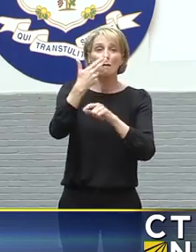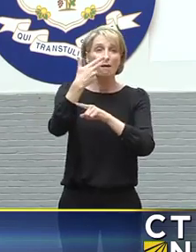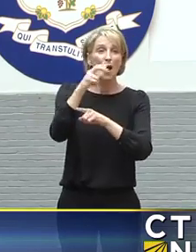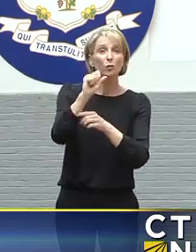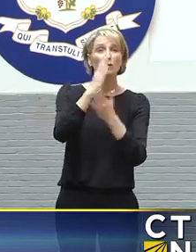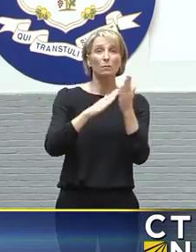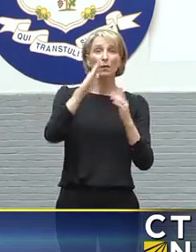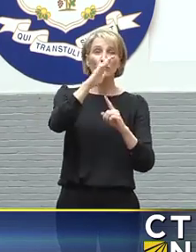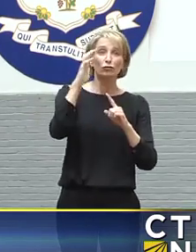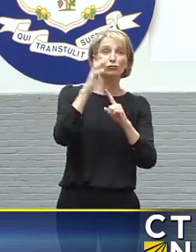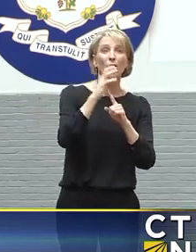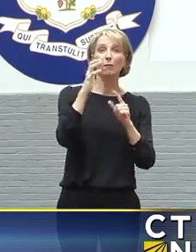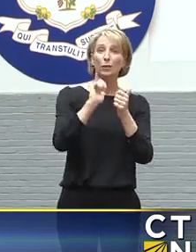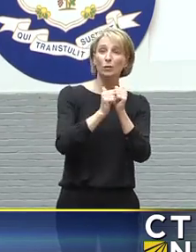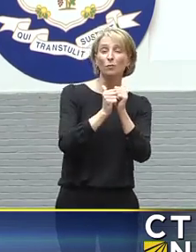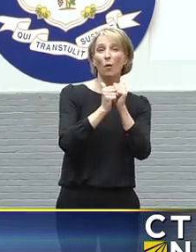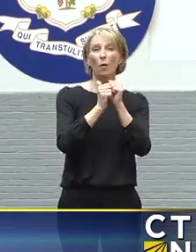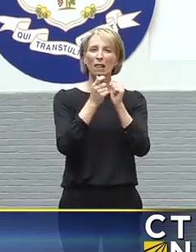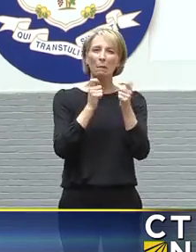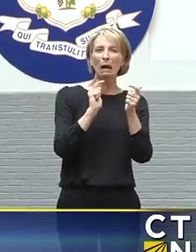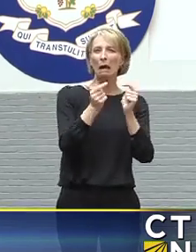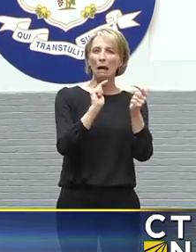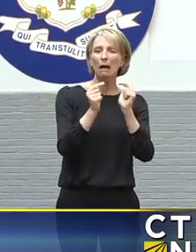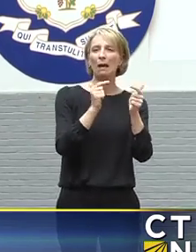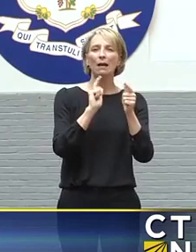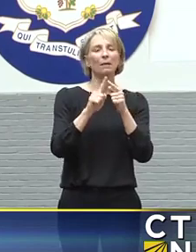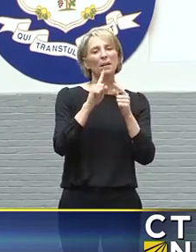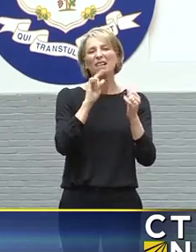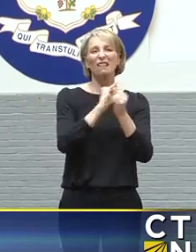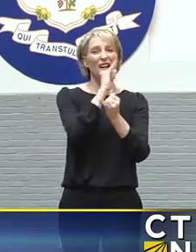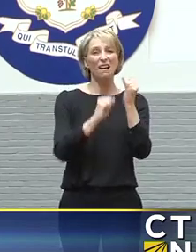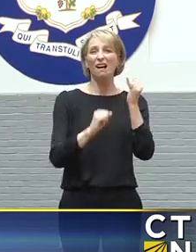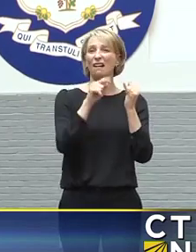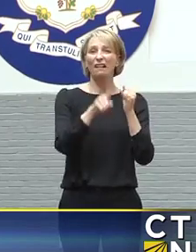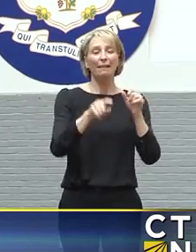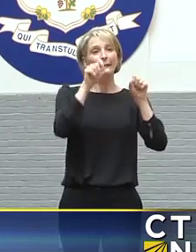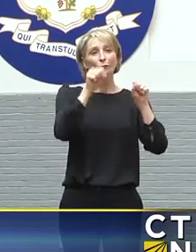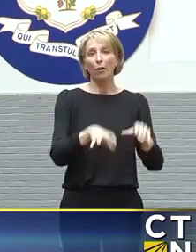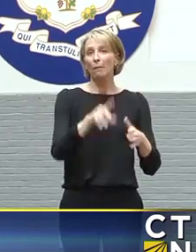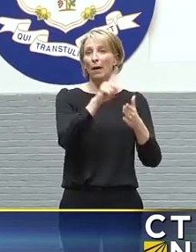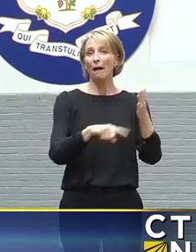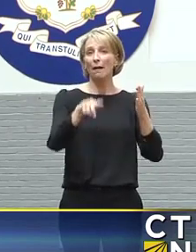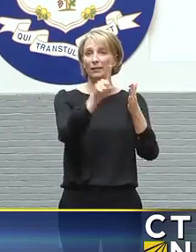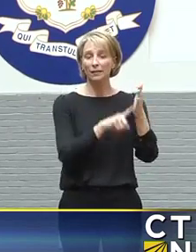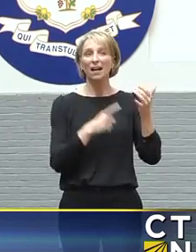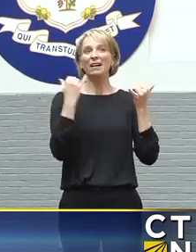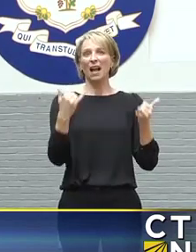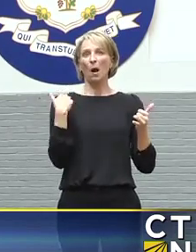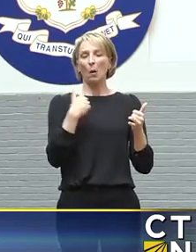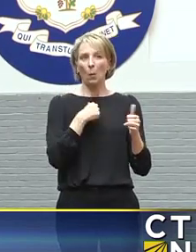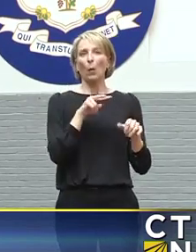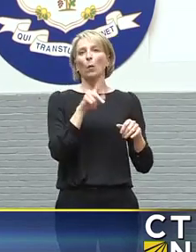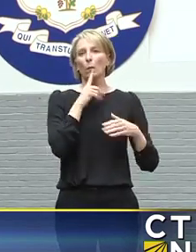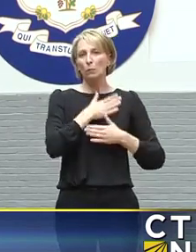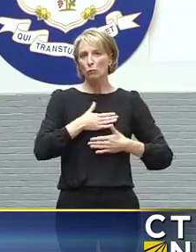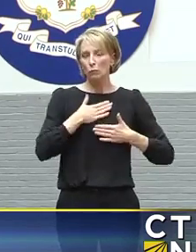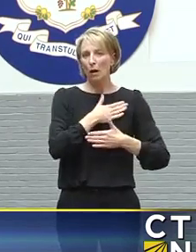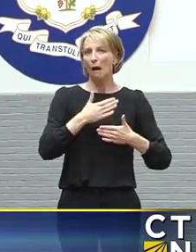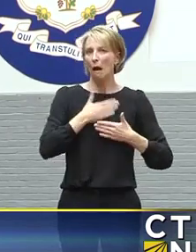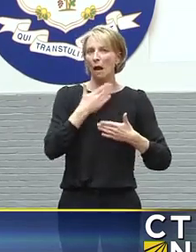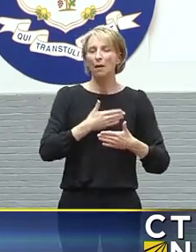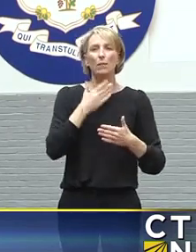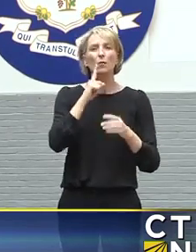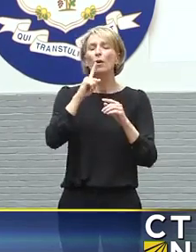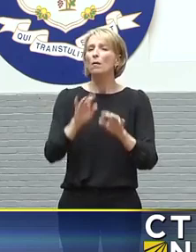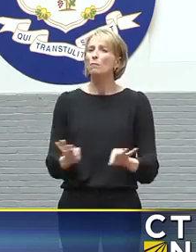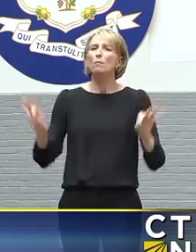playoff. That got a little bit of back and forth, but I think in hindsight, most people appreciate that was the right thing to do. Anything we can